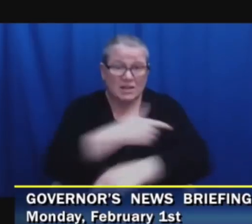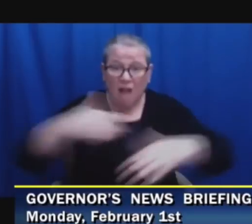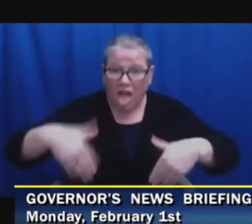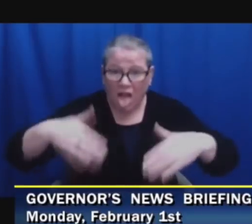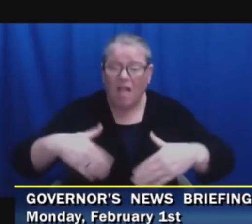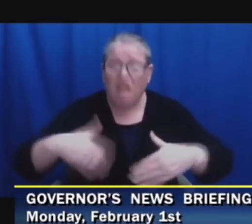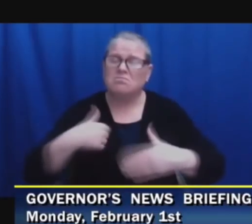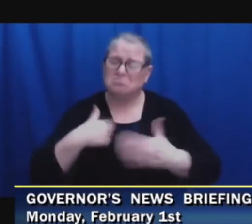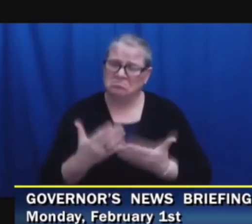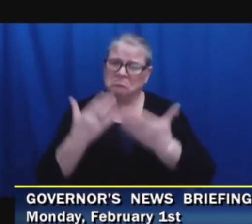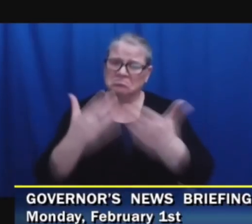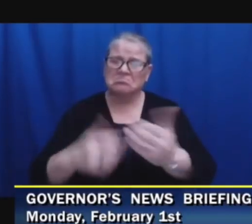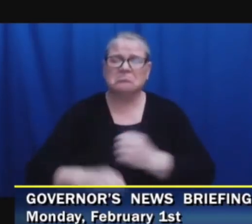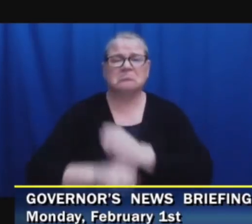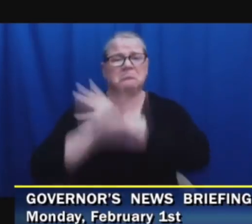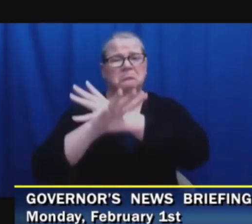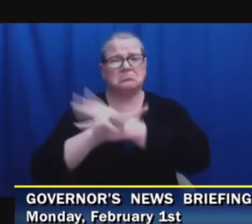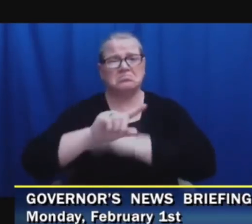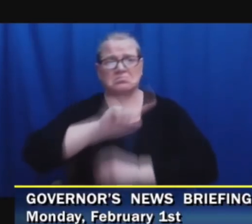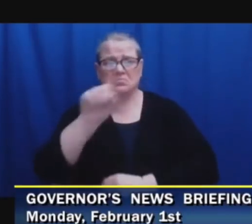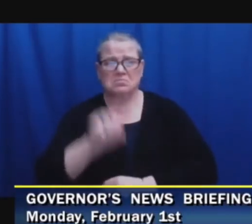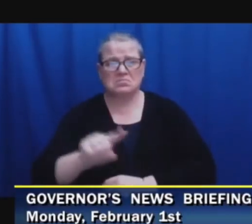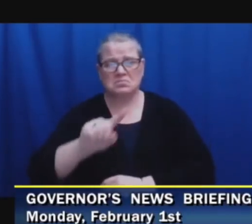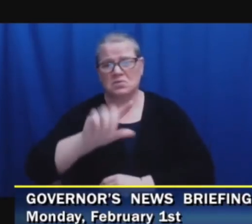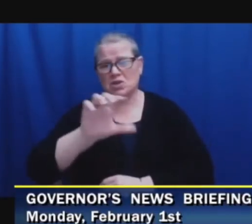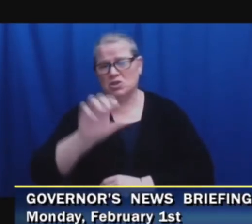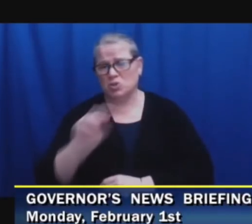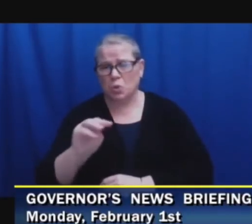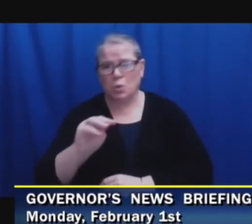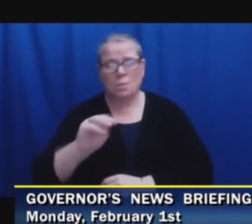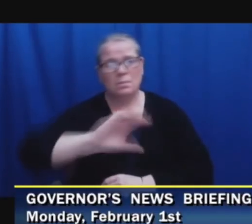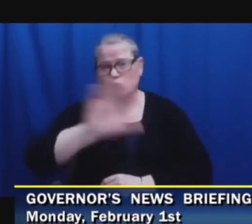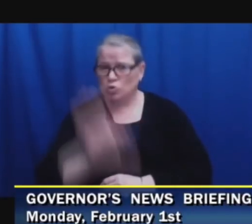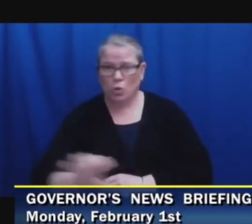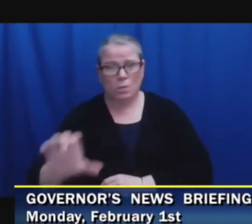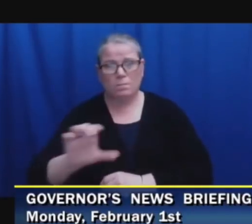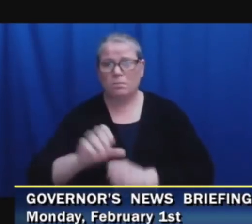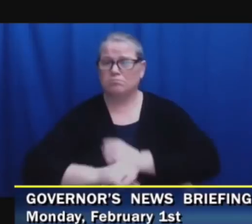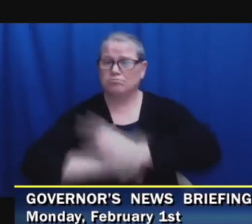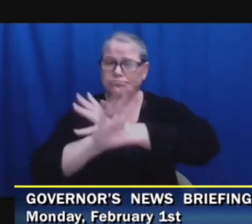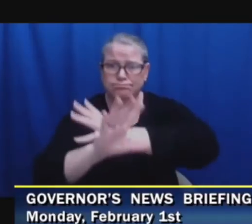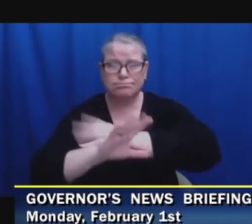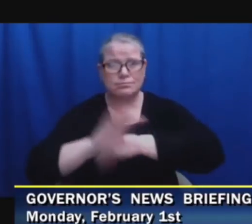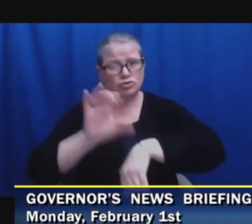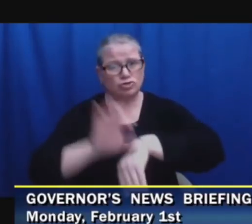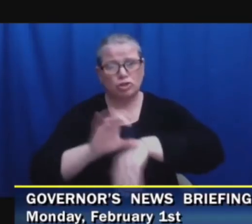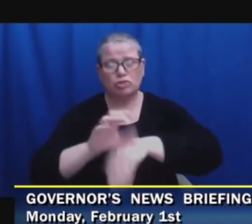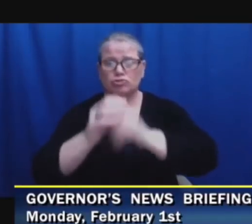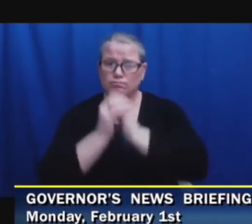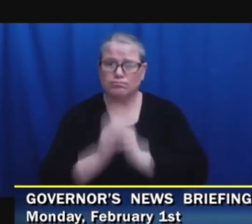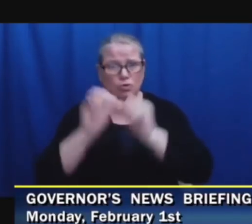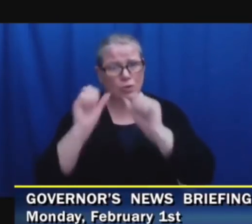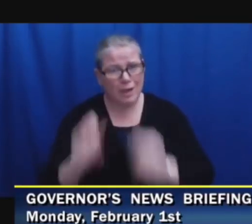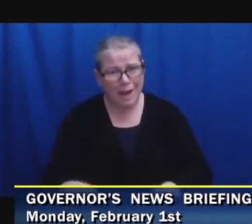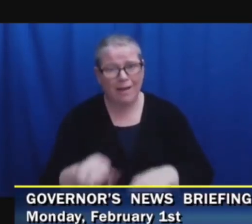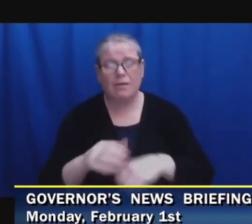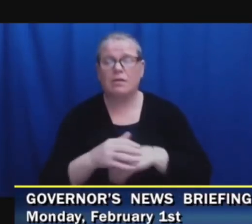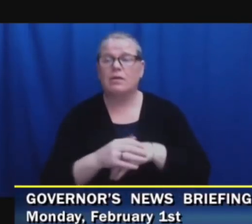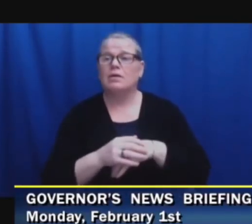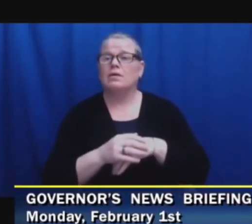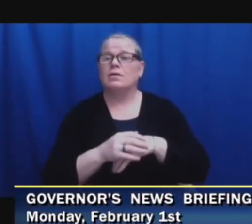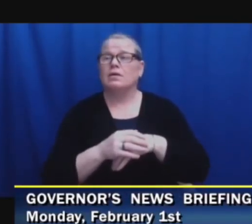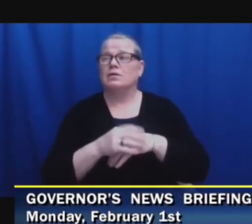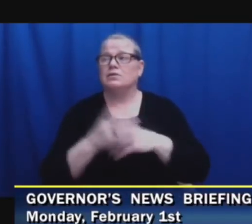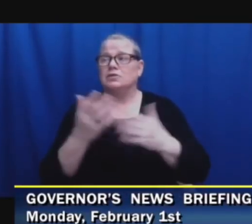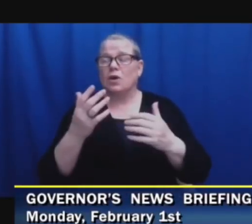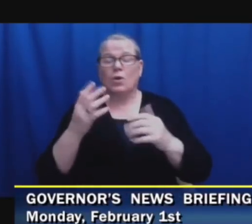we can sweep the deck and take that off the table. So we've done what we've done in terms of lifting the cap on houses